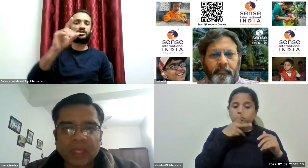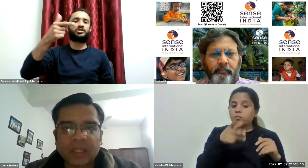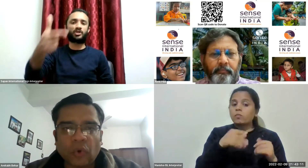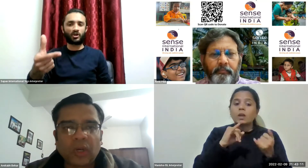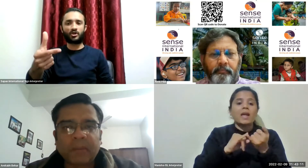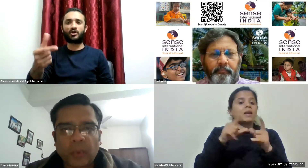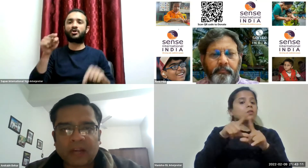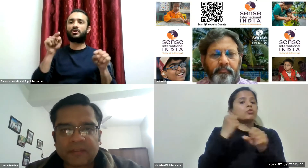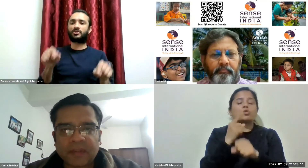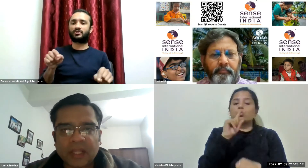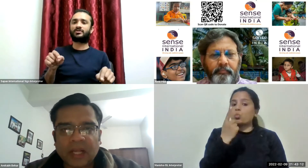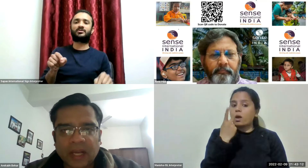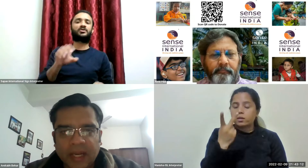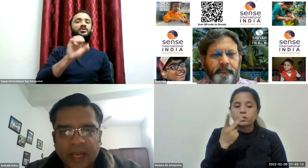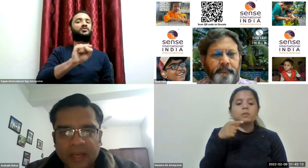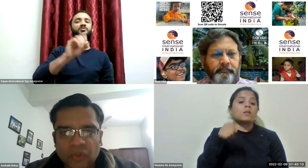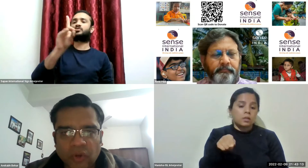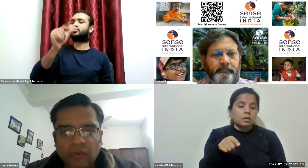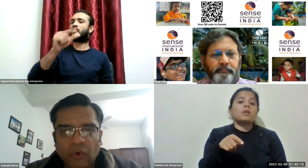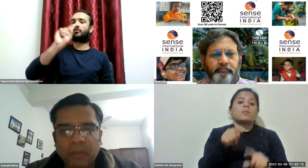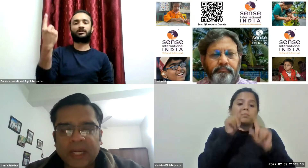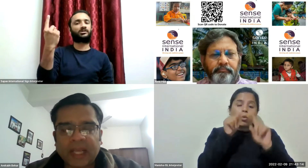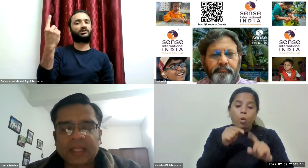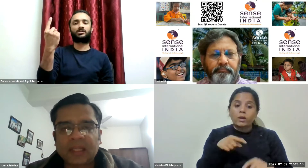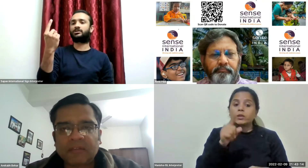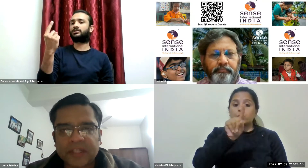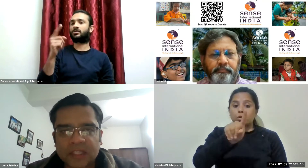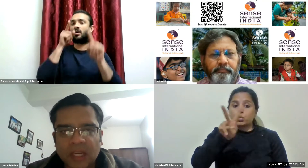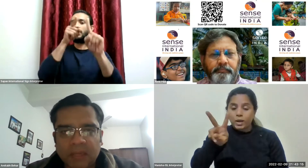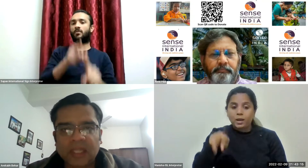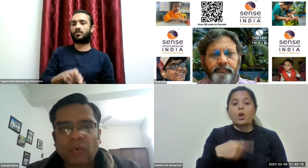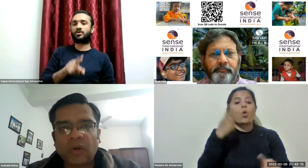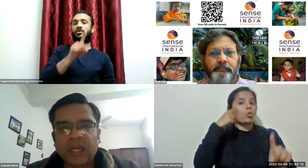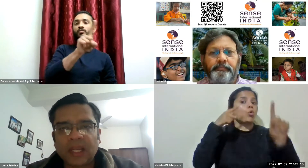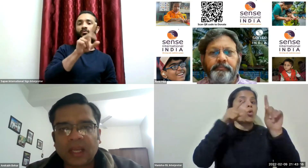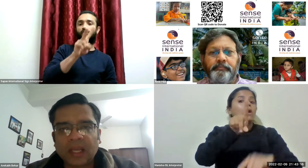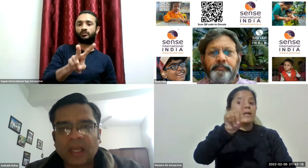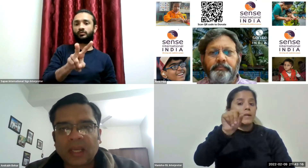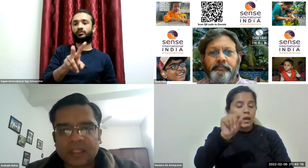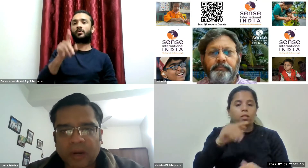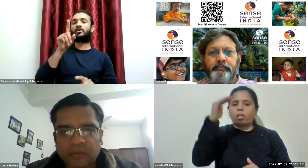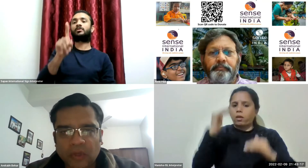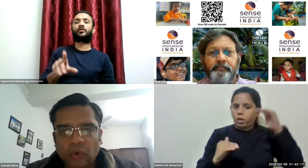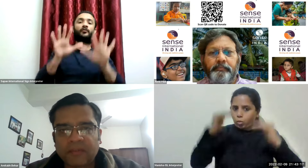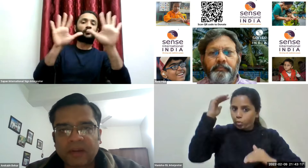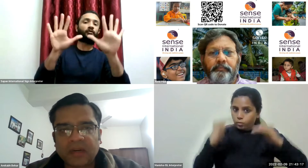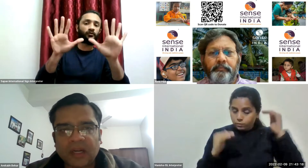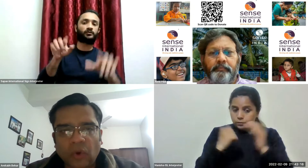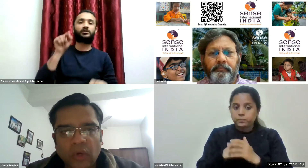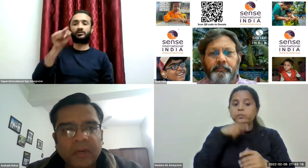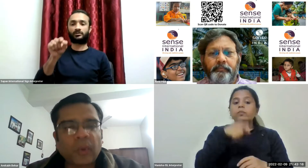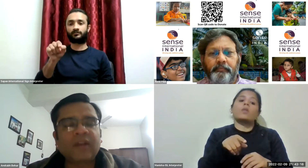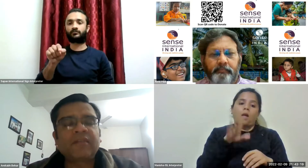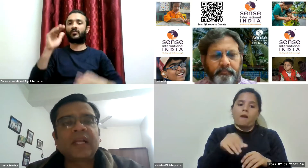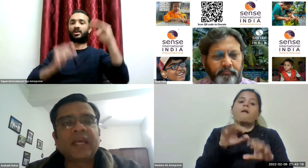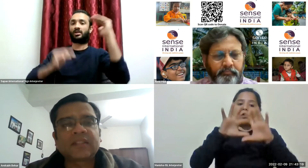SDGs, that goal number 12, again, like I was talking of goal number 10, first time inequality is part of the global framework.